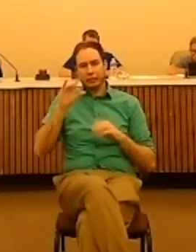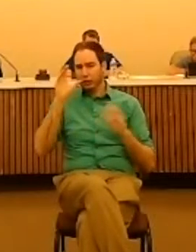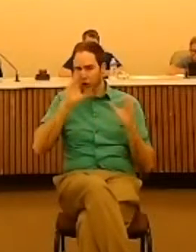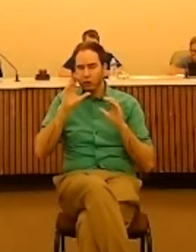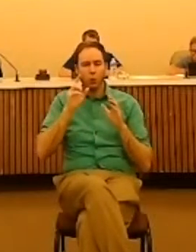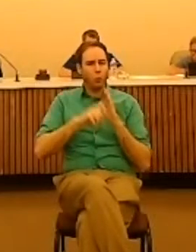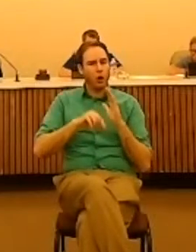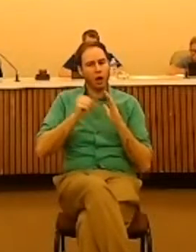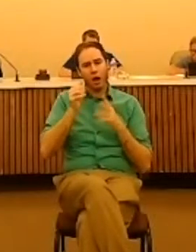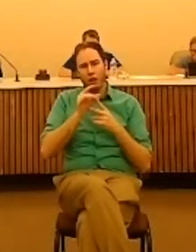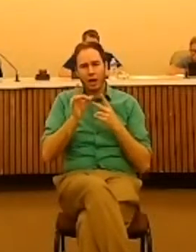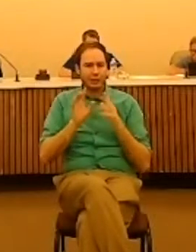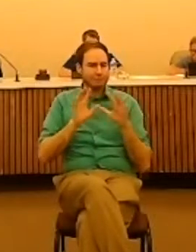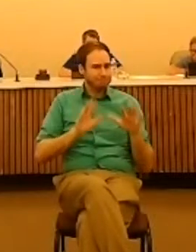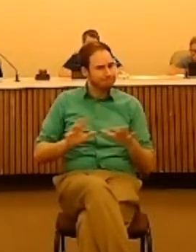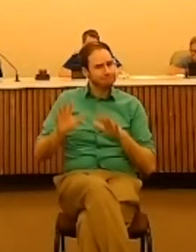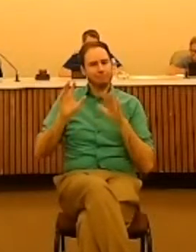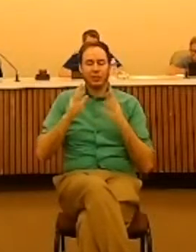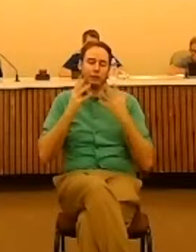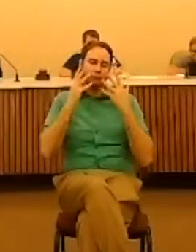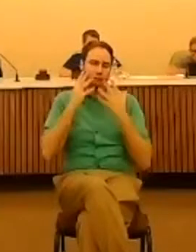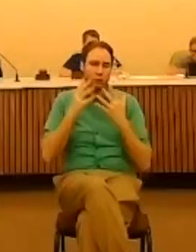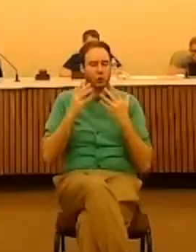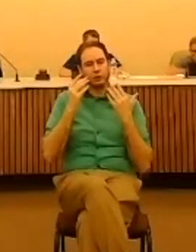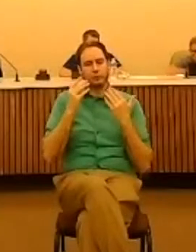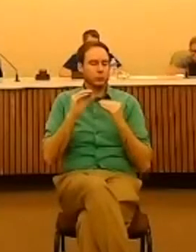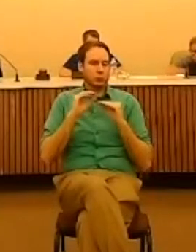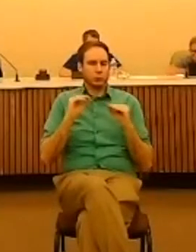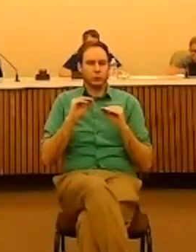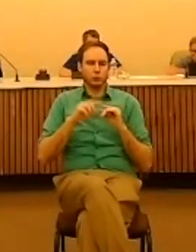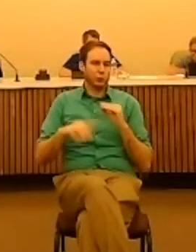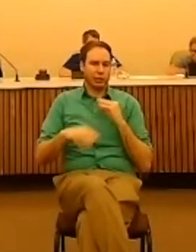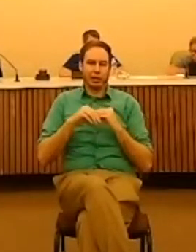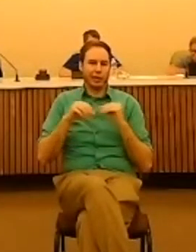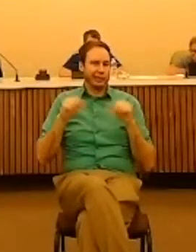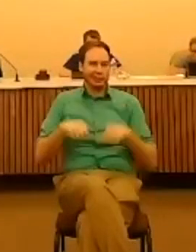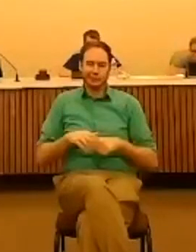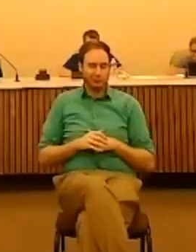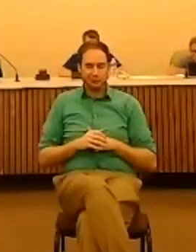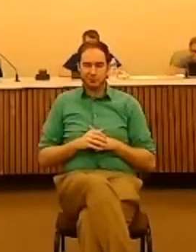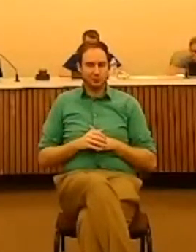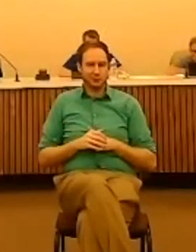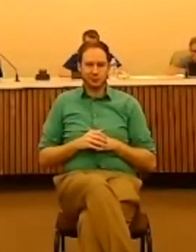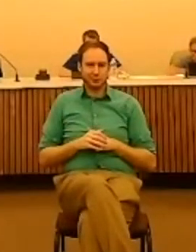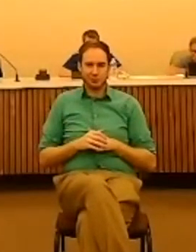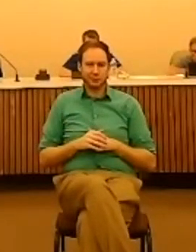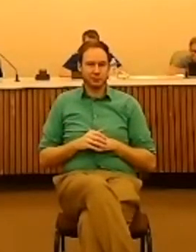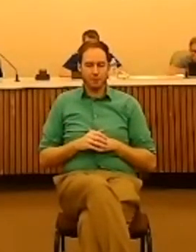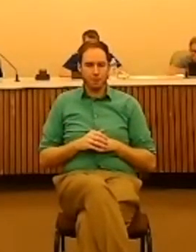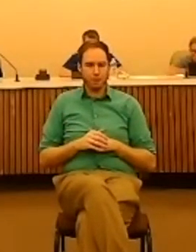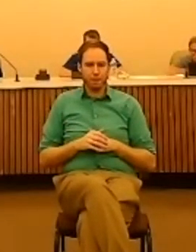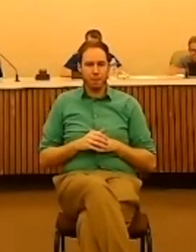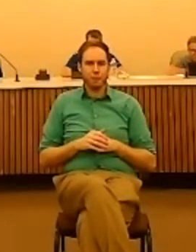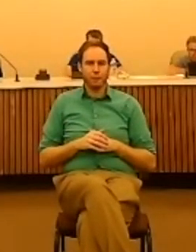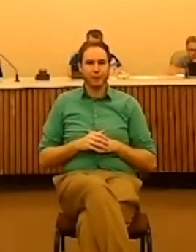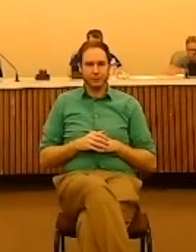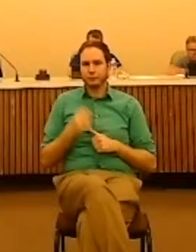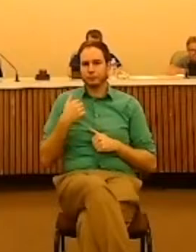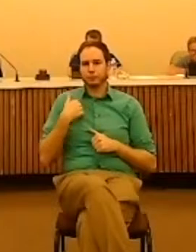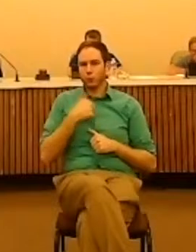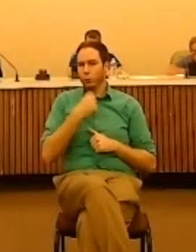explore alternatives, and unfortunately there was nothing available. And,